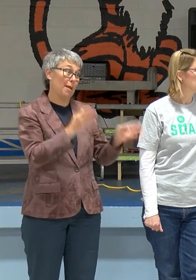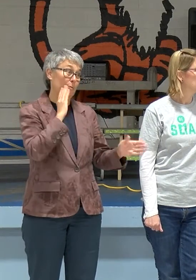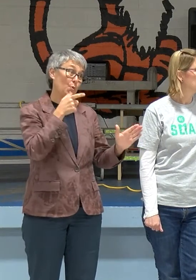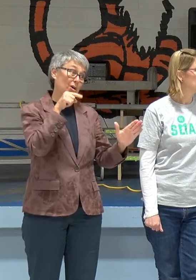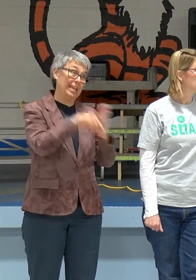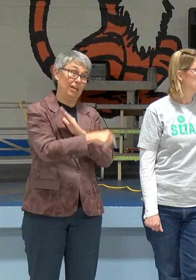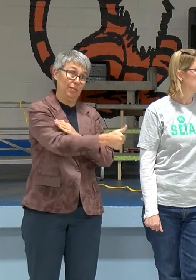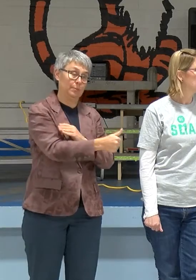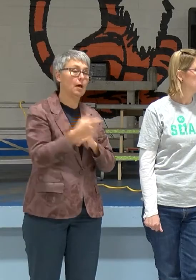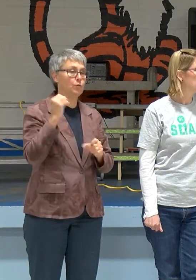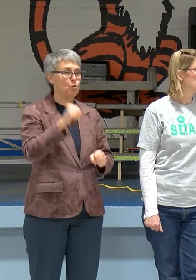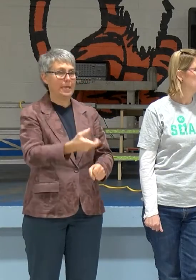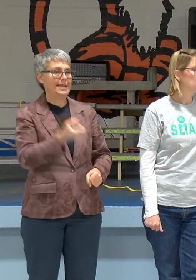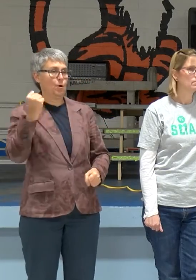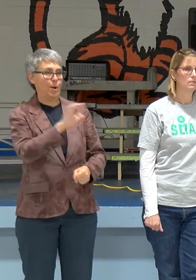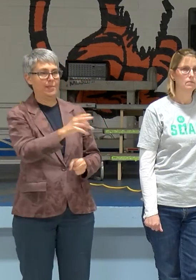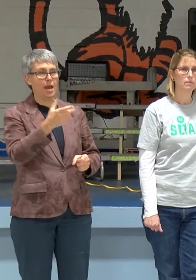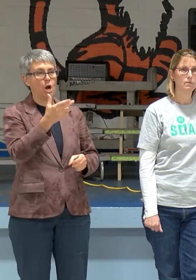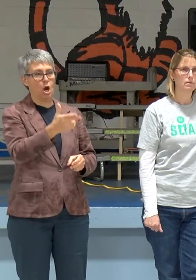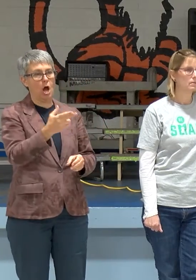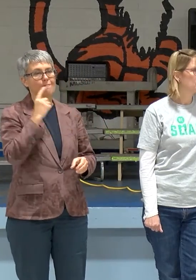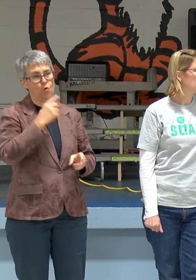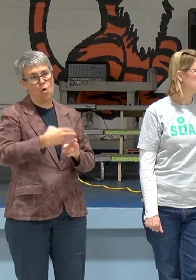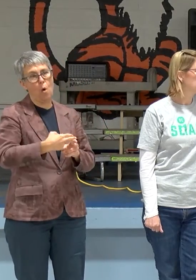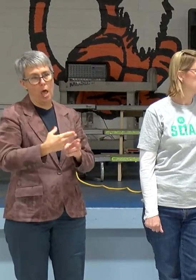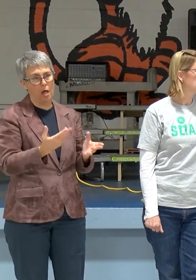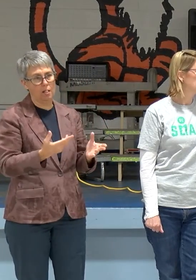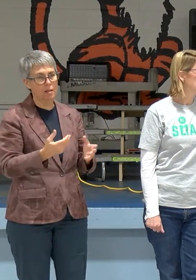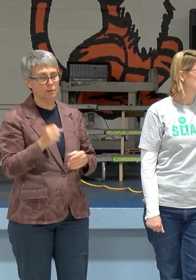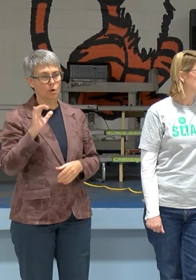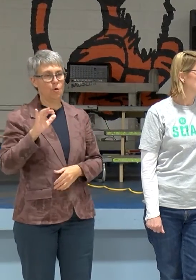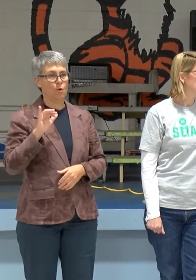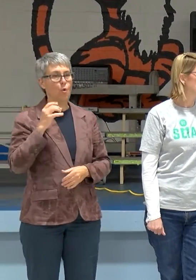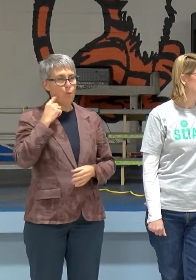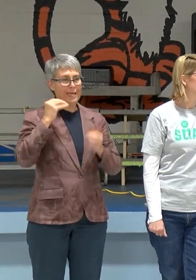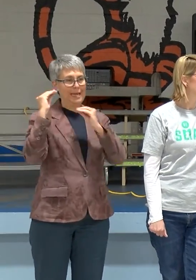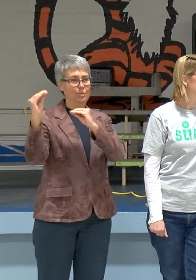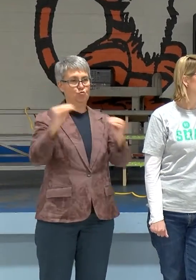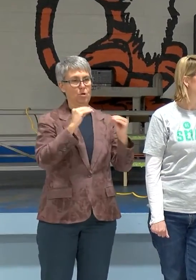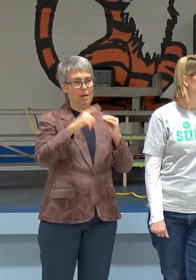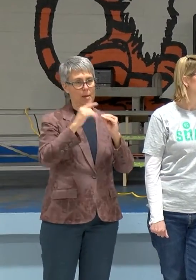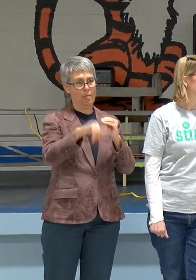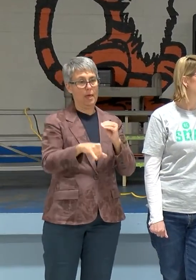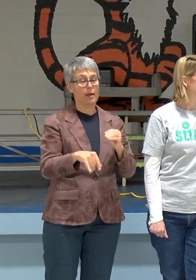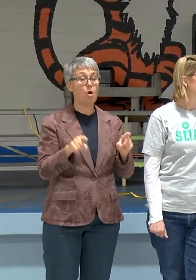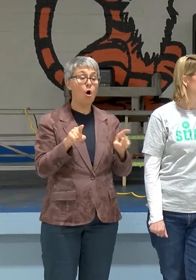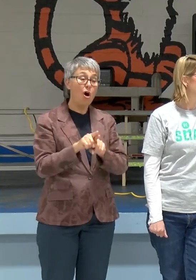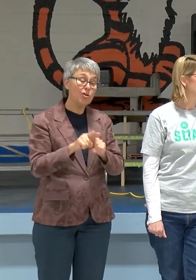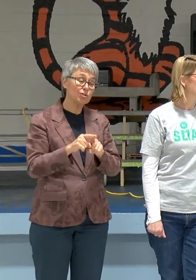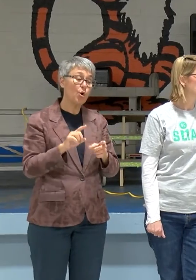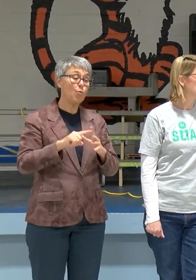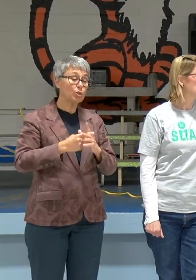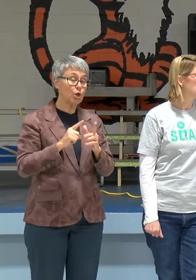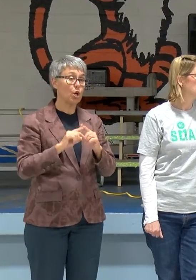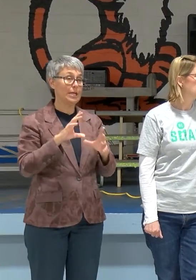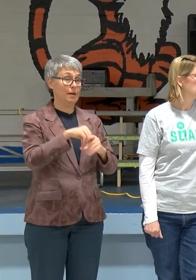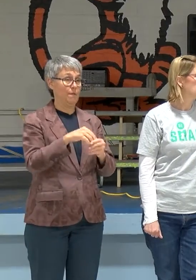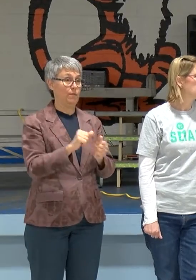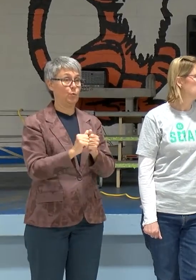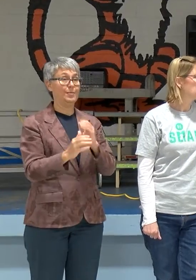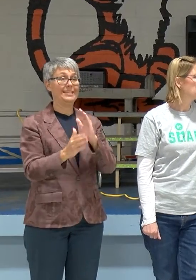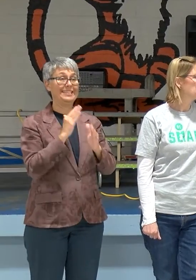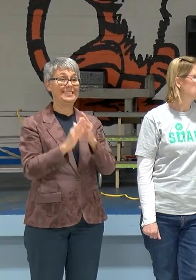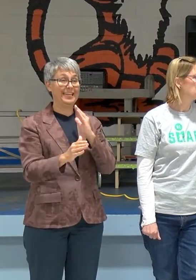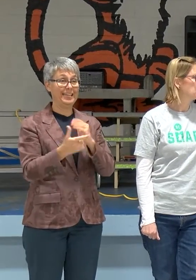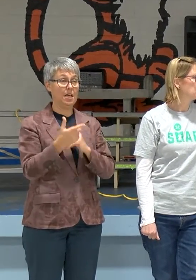we work towards those kind of things. We're also getting involved in city gun violence. We're starting to become a presence